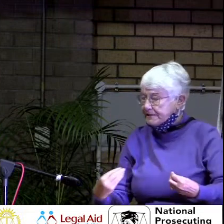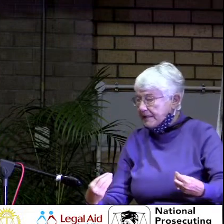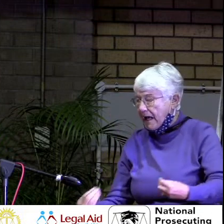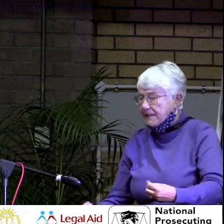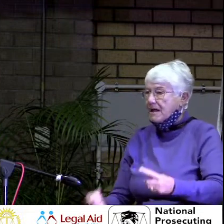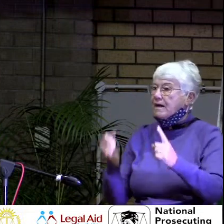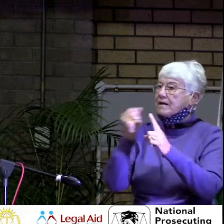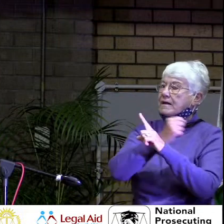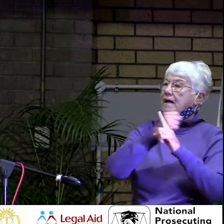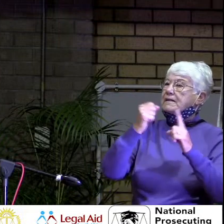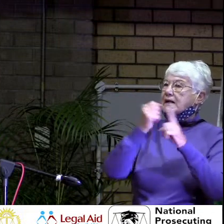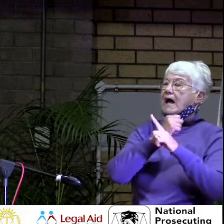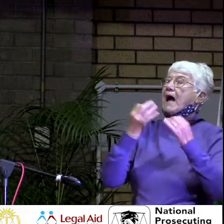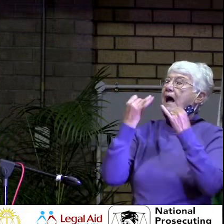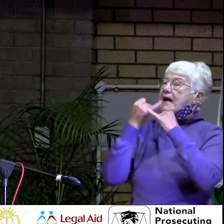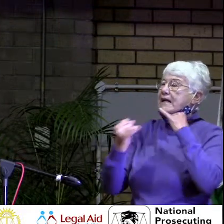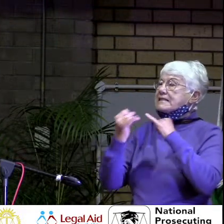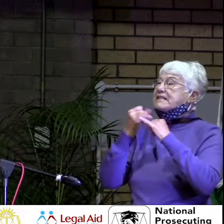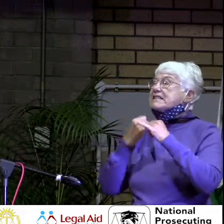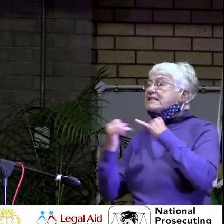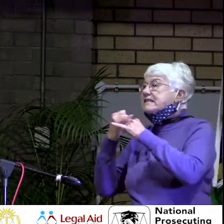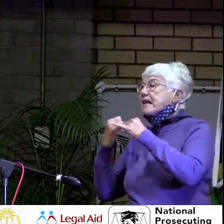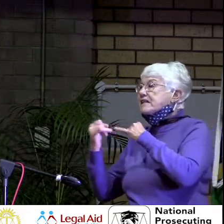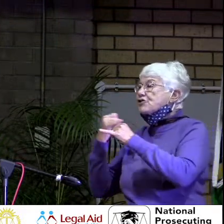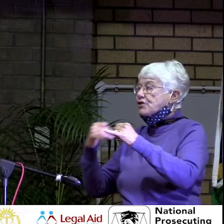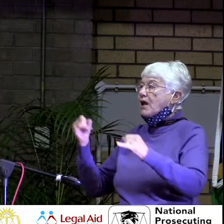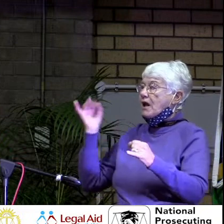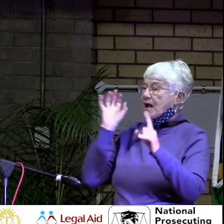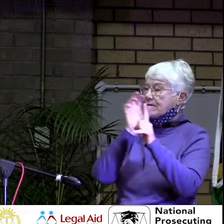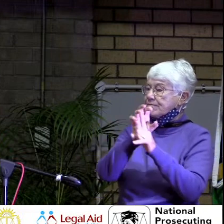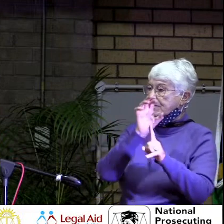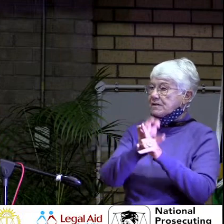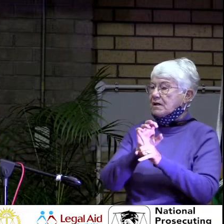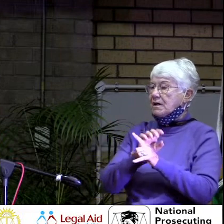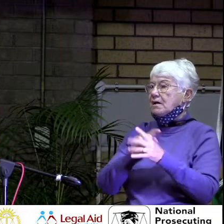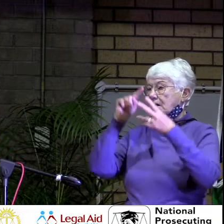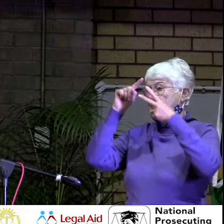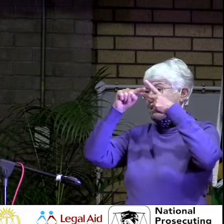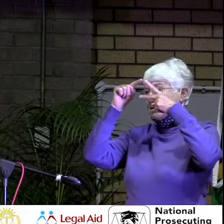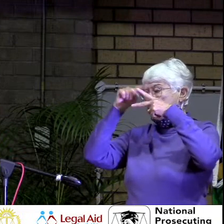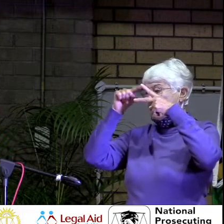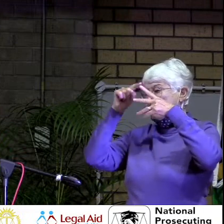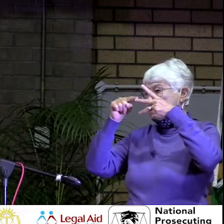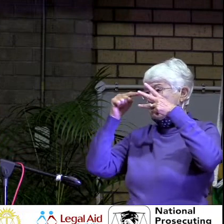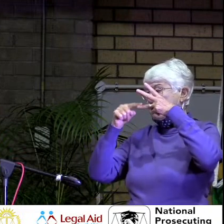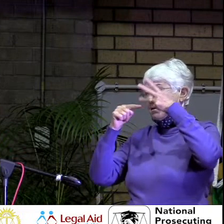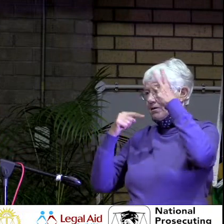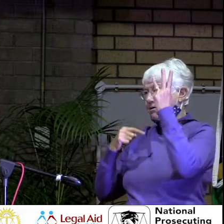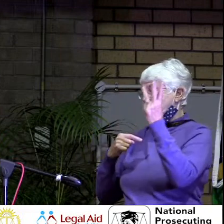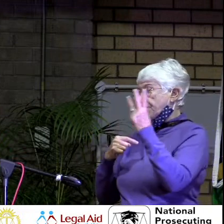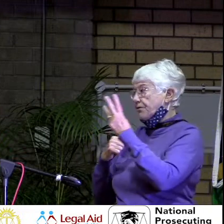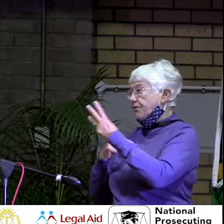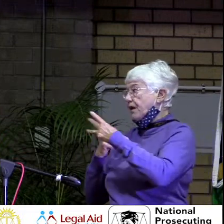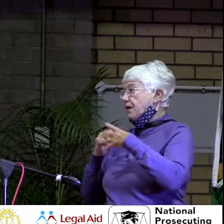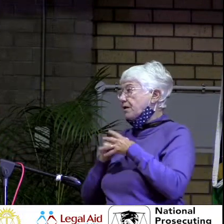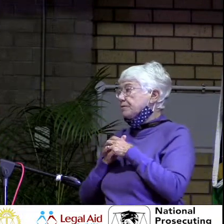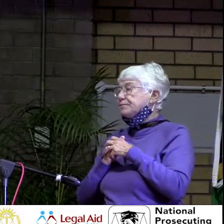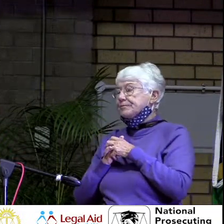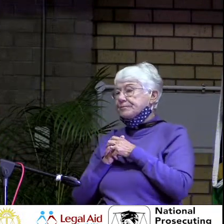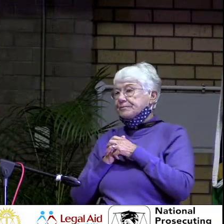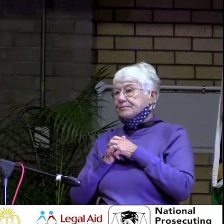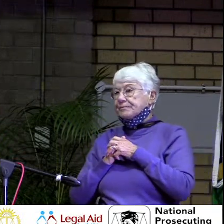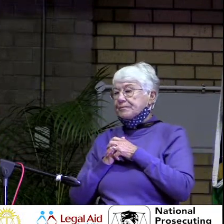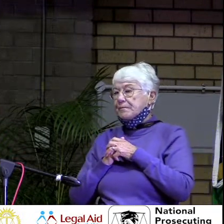those crimes of sexual offences, violence against children, or crimes against children, and family